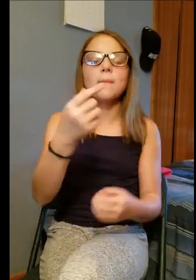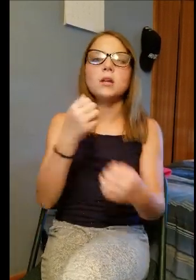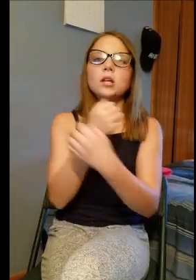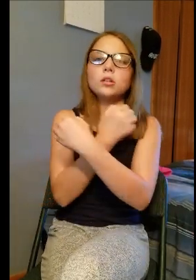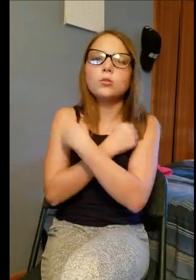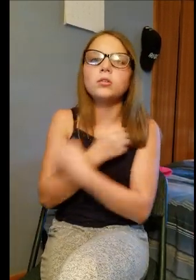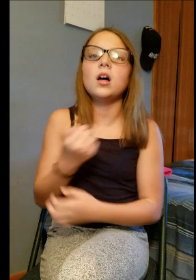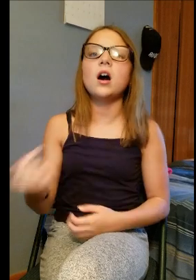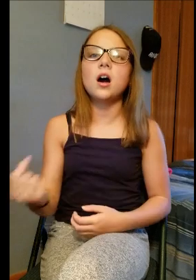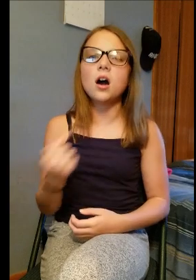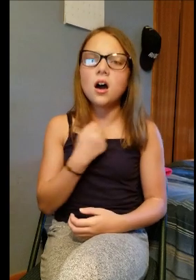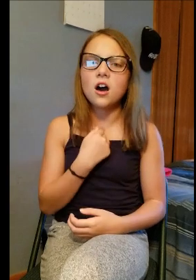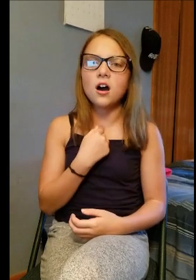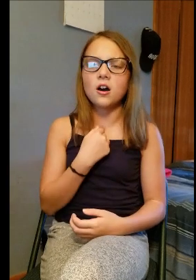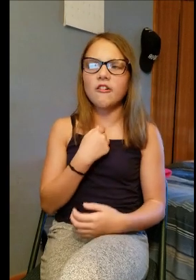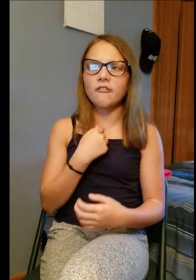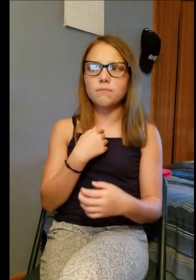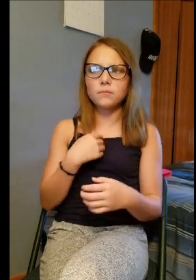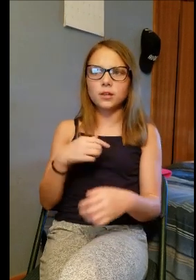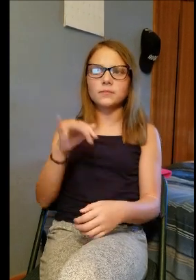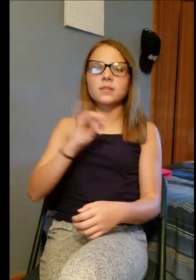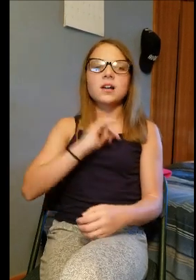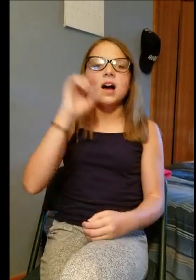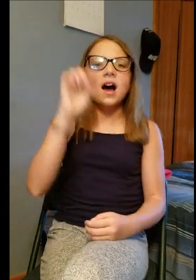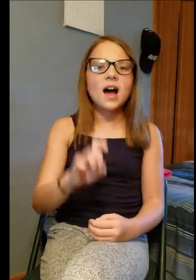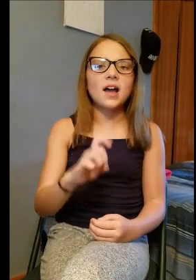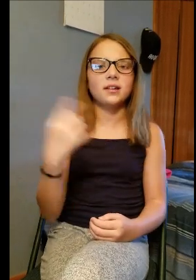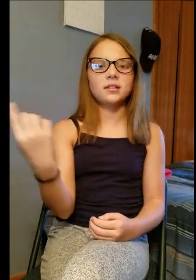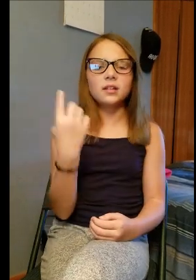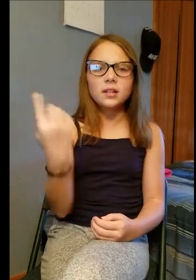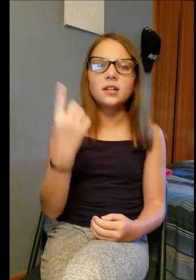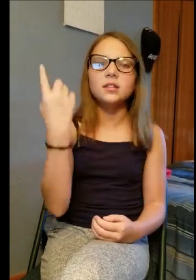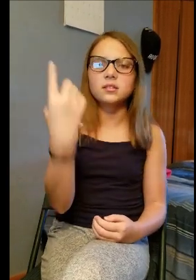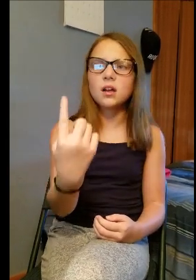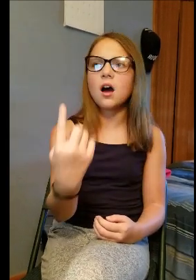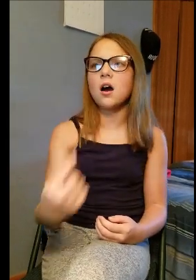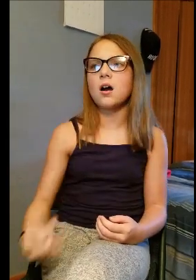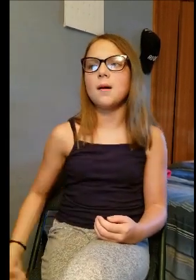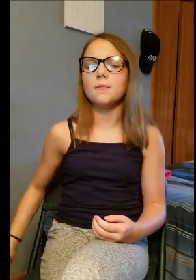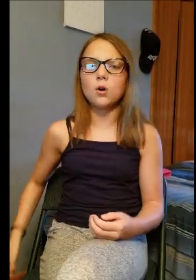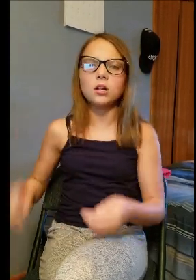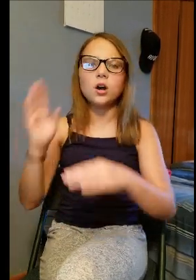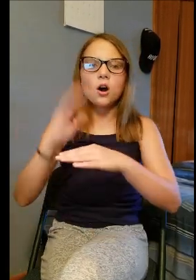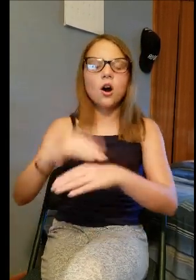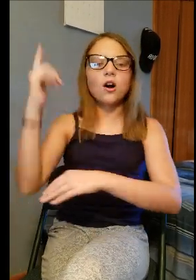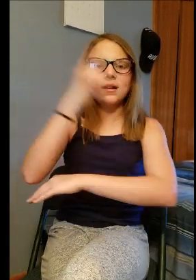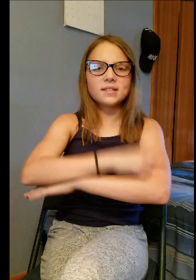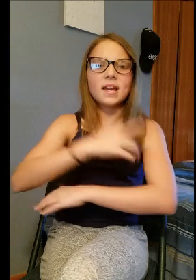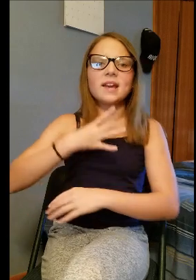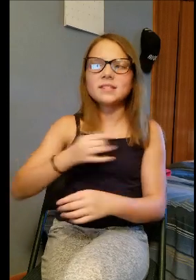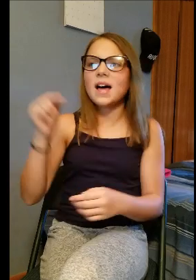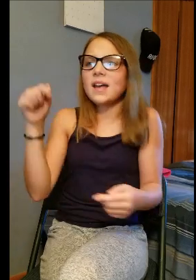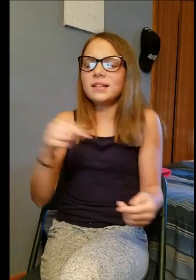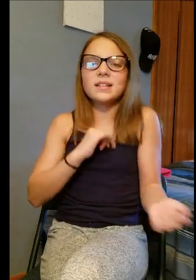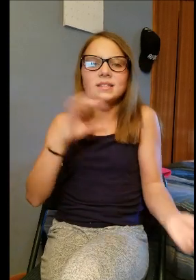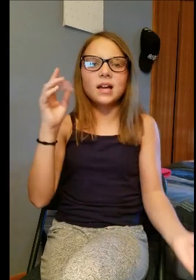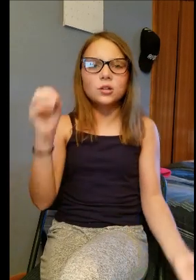me you love me I need someone On days like this I